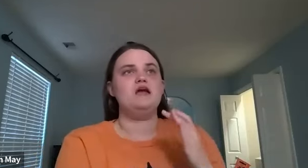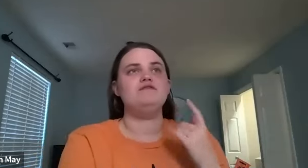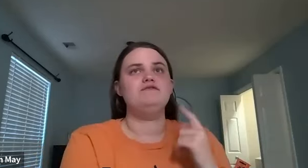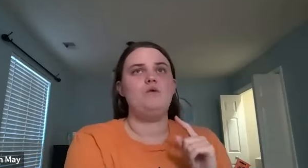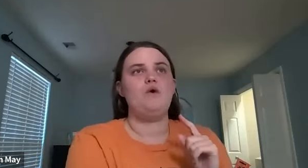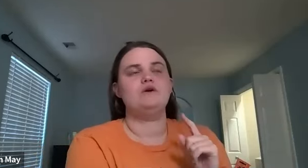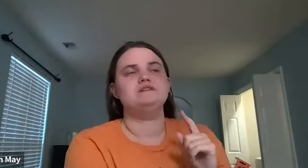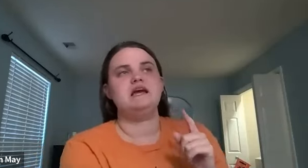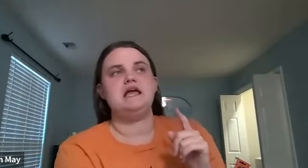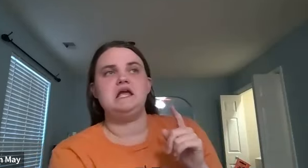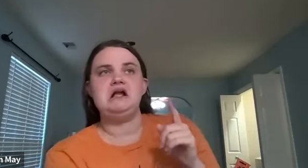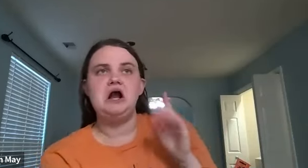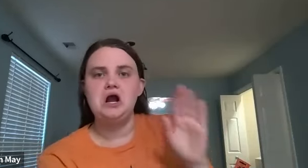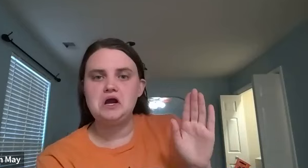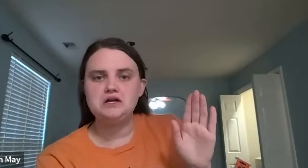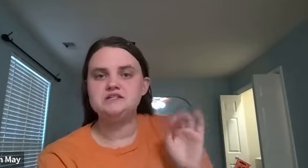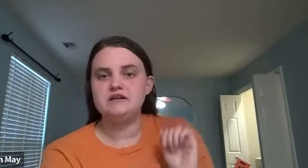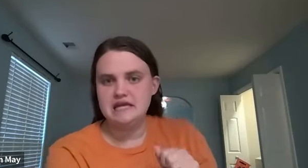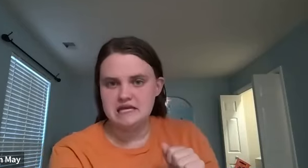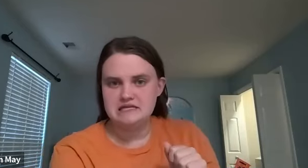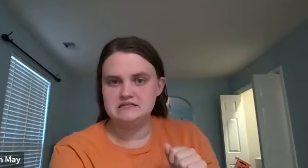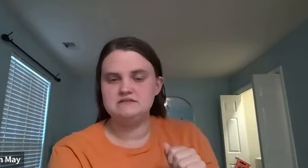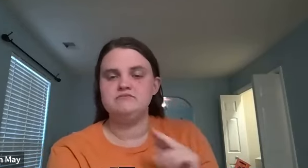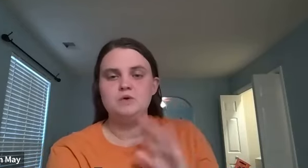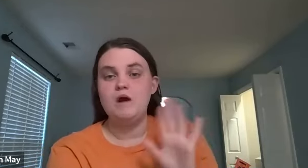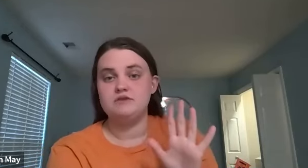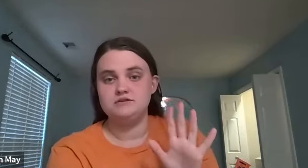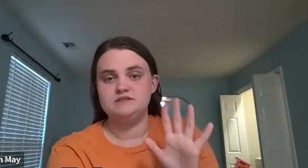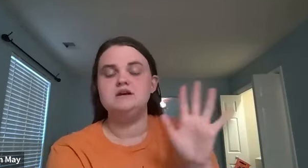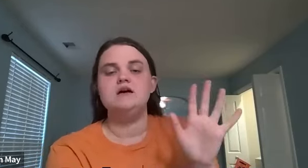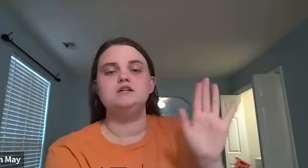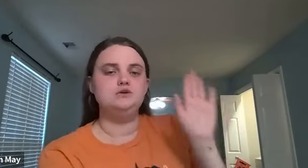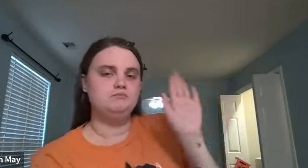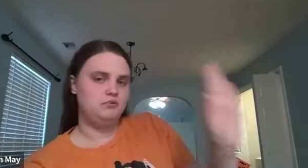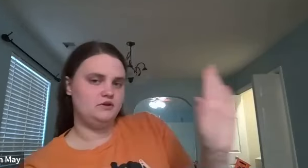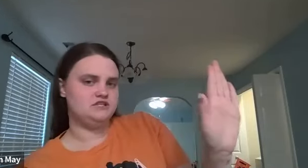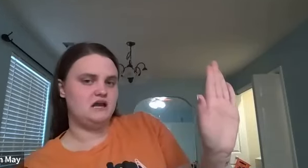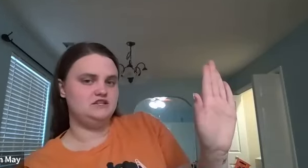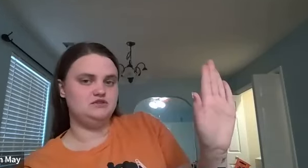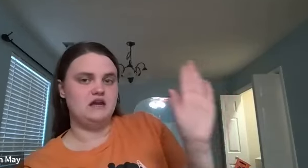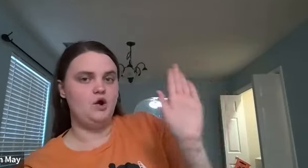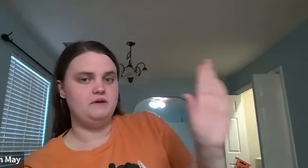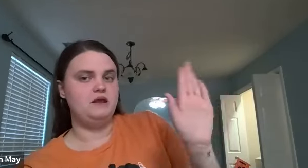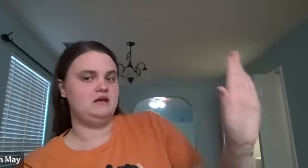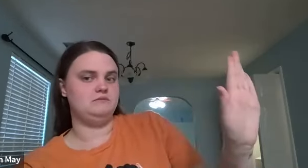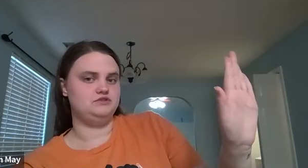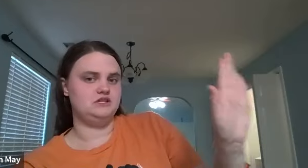Then for saying hers or his, whoever's, you just kind of do that open hand motion.